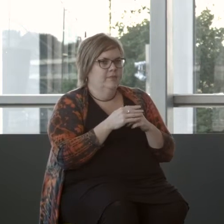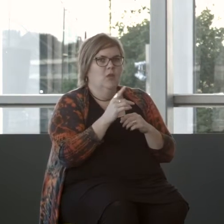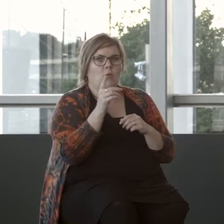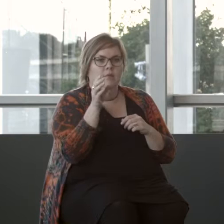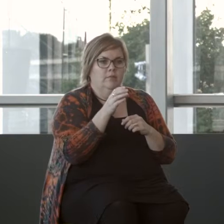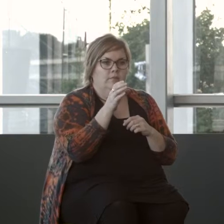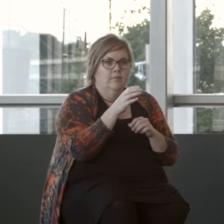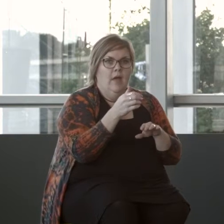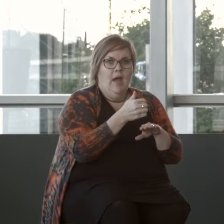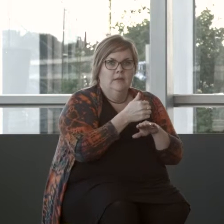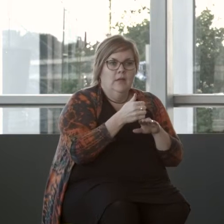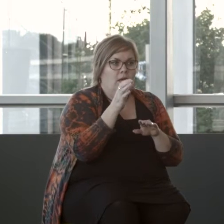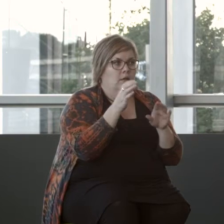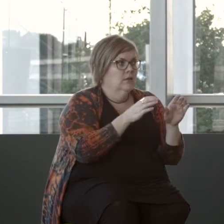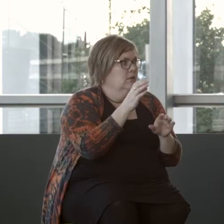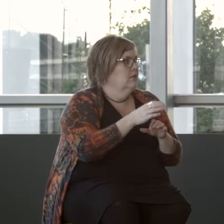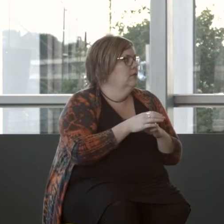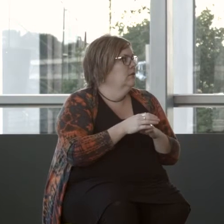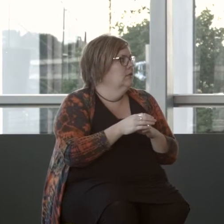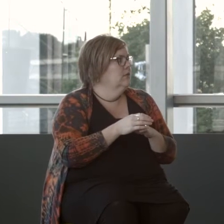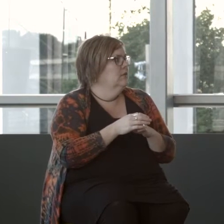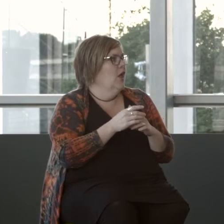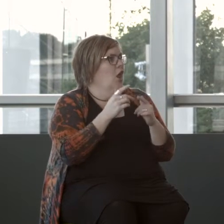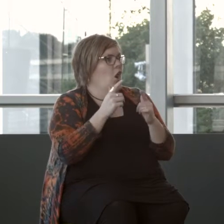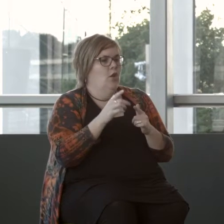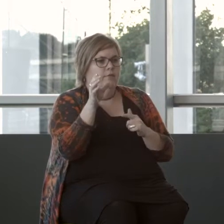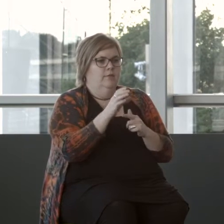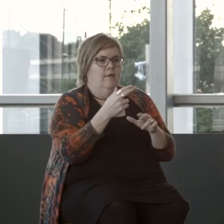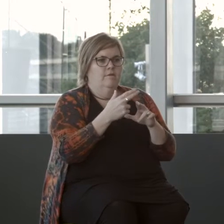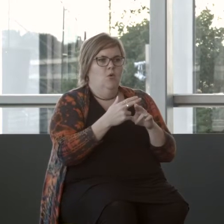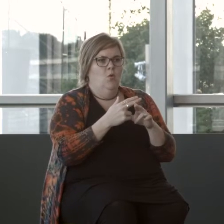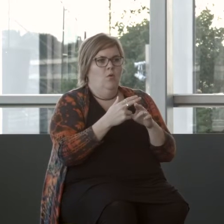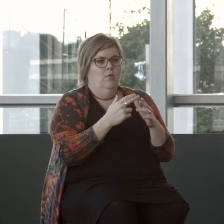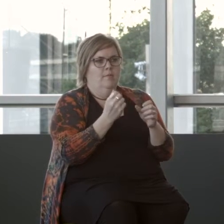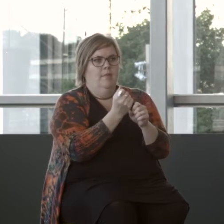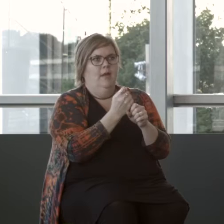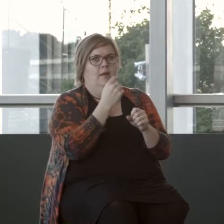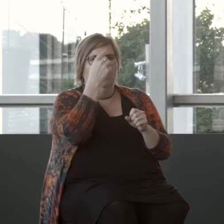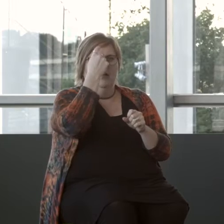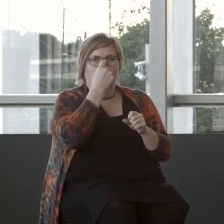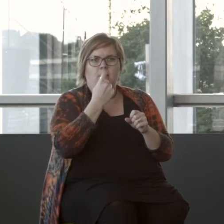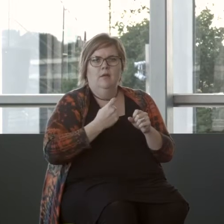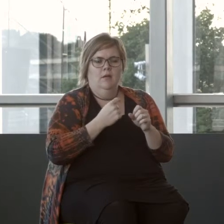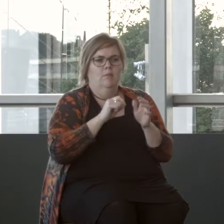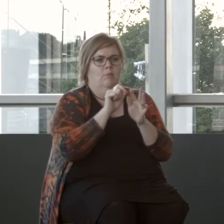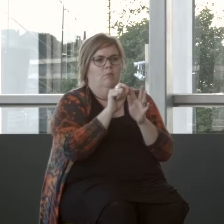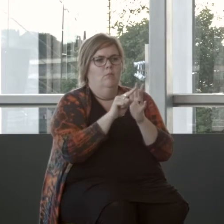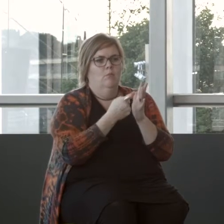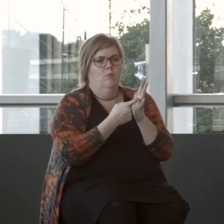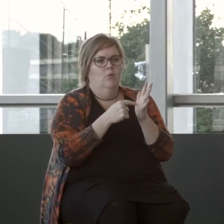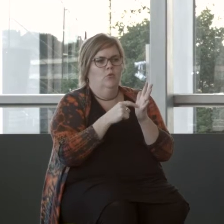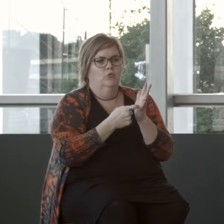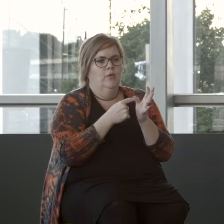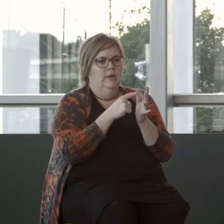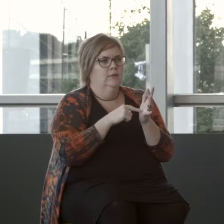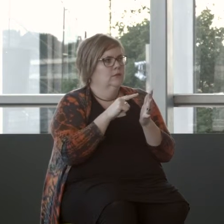actors, right? Yeah. In a lot of your portrait, but at the same time, you've also used yourself, your own body,